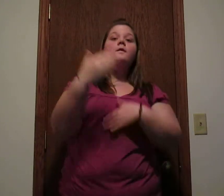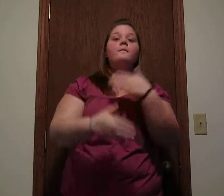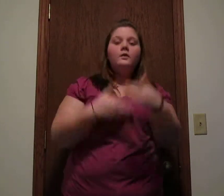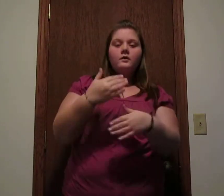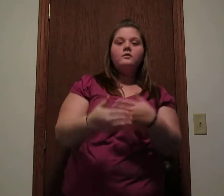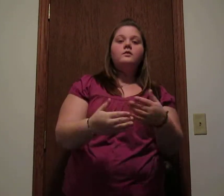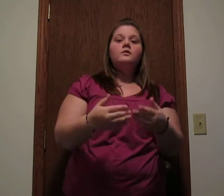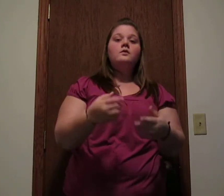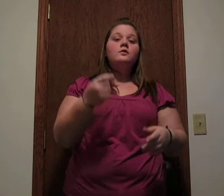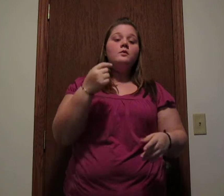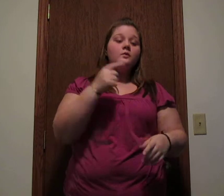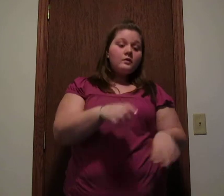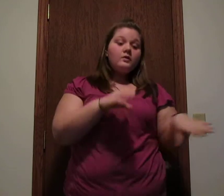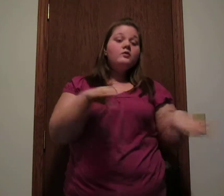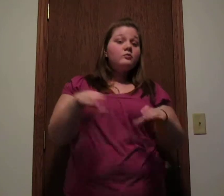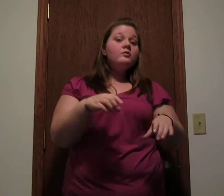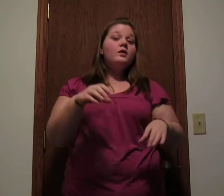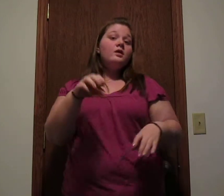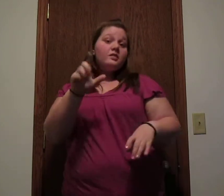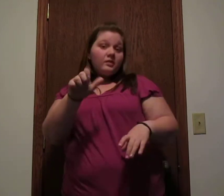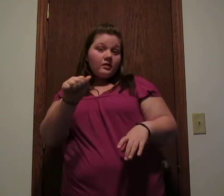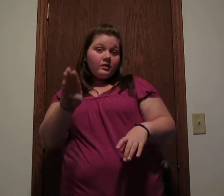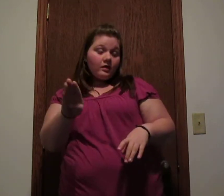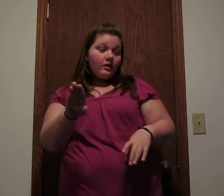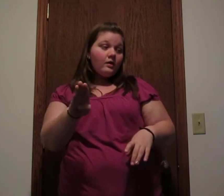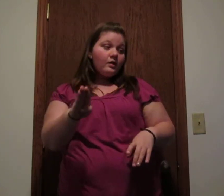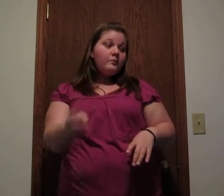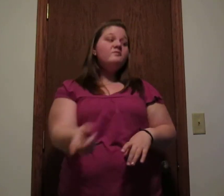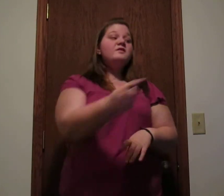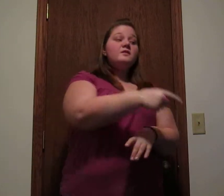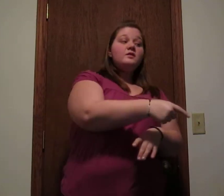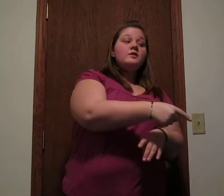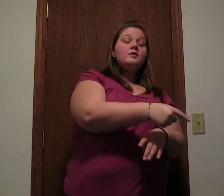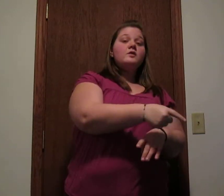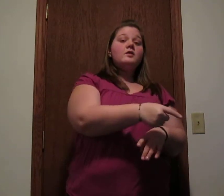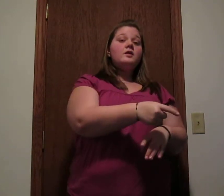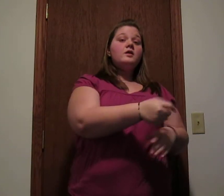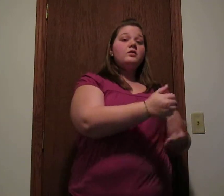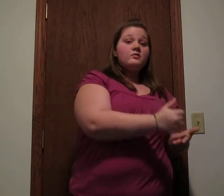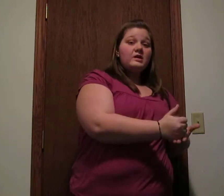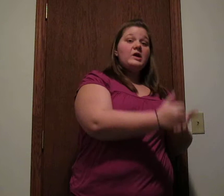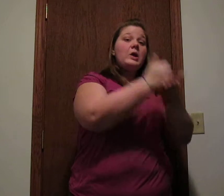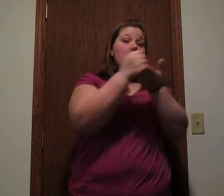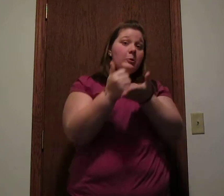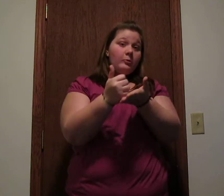here that's going to look at that in a little bit more detail and give you a better chance to understand that it's a cooling